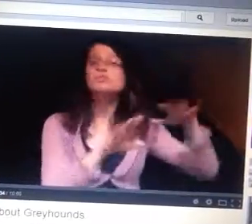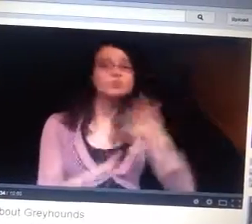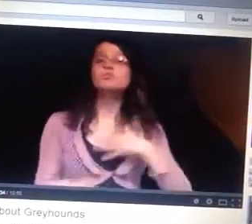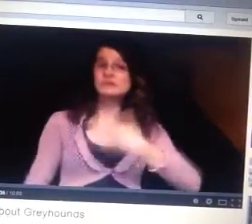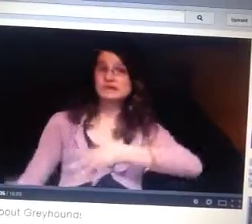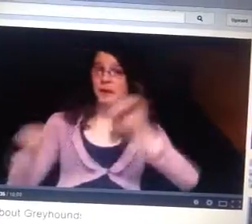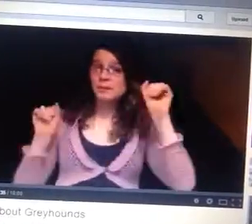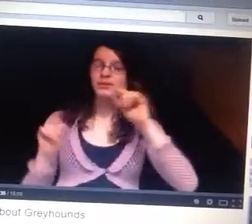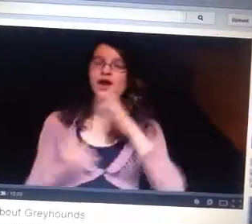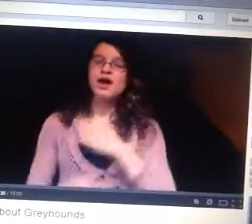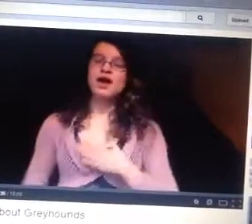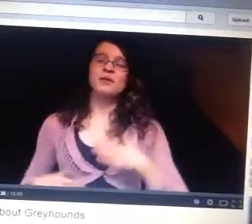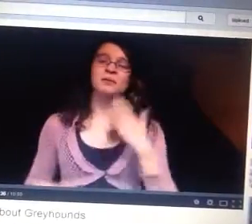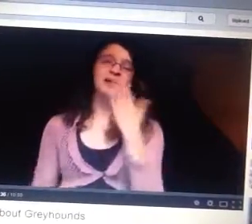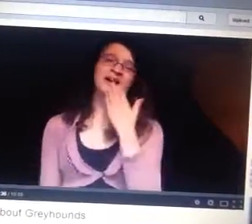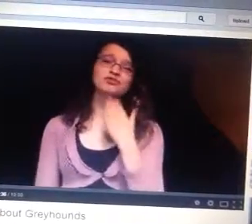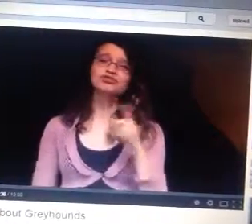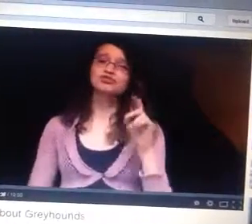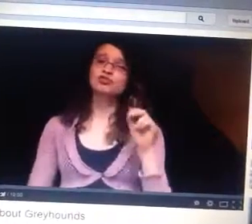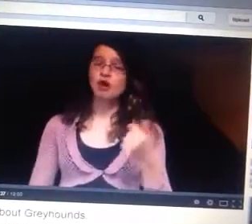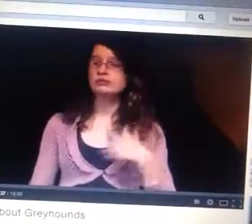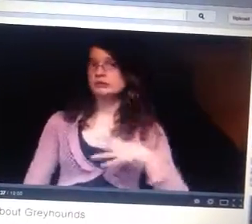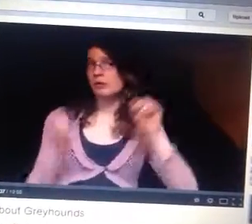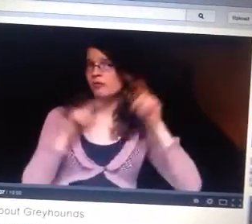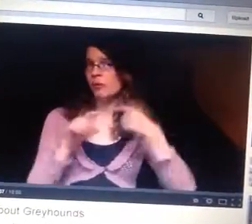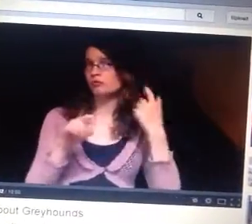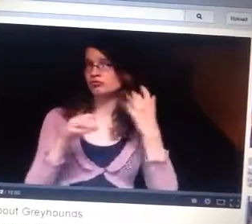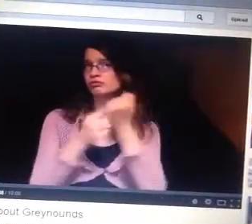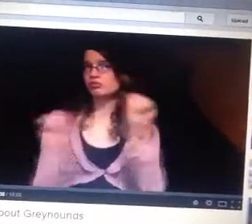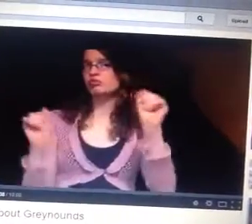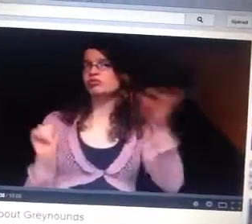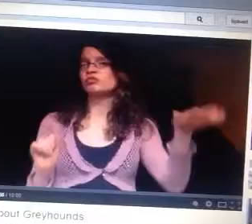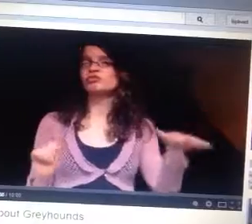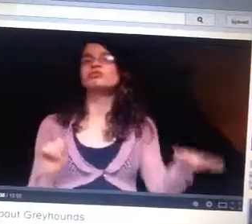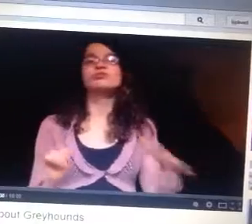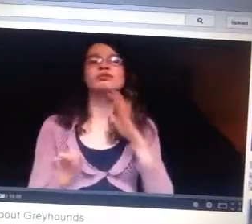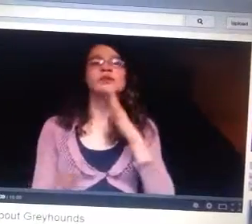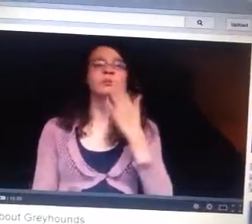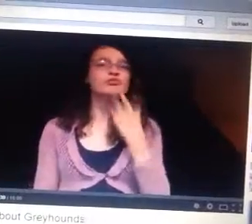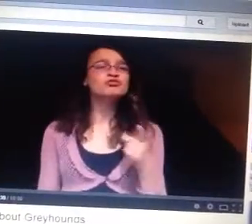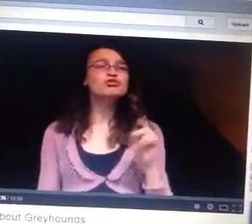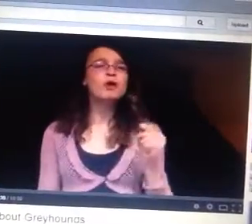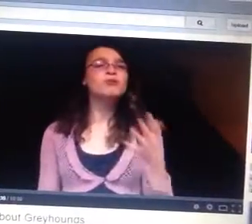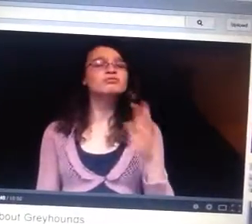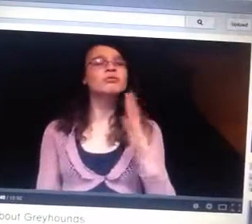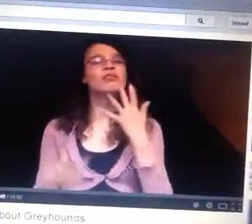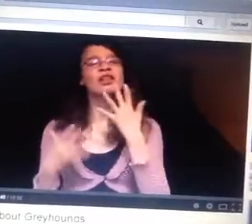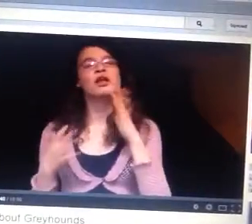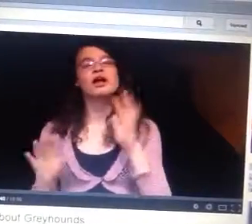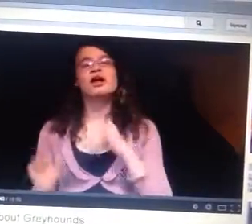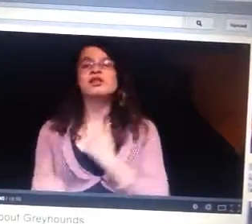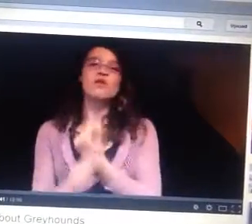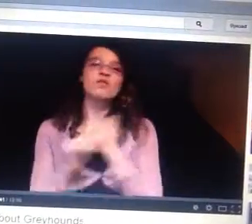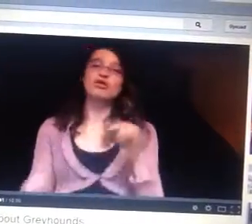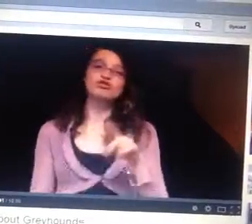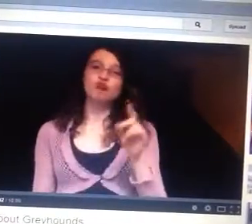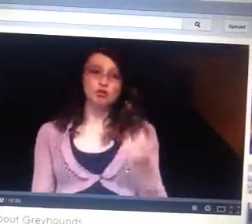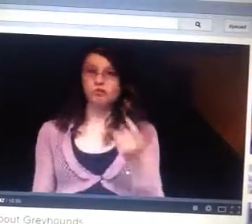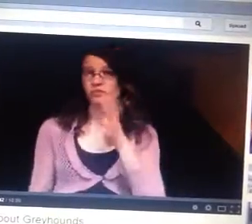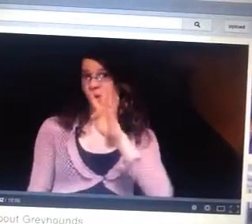competing up to standards, they tend to get rid of them or kill them. So I adopted him. He's very sweet. From